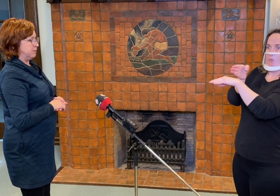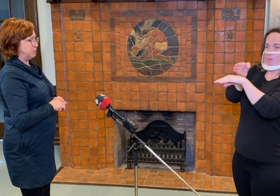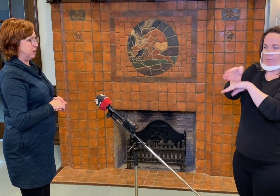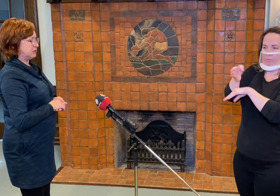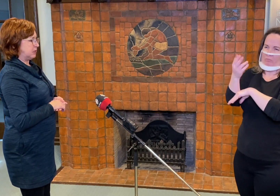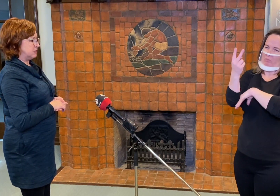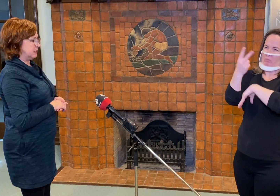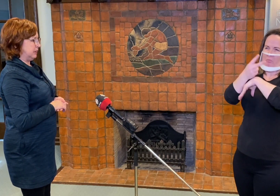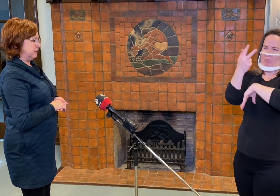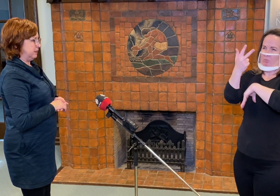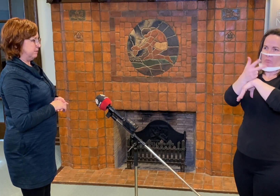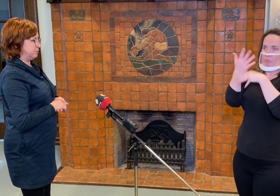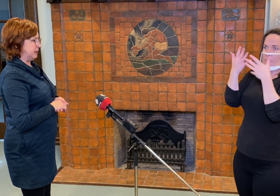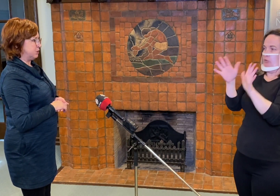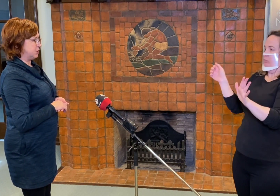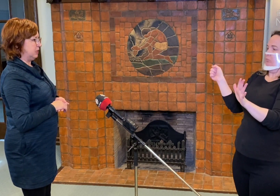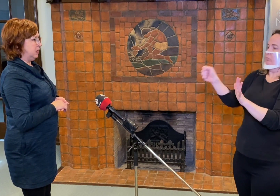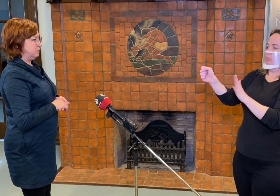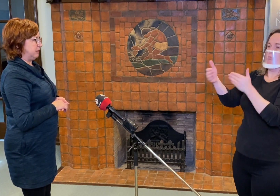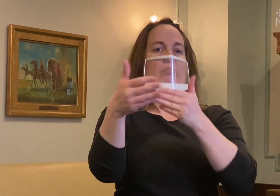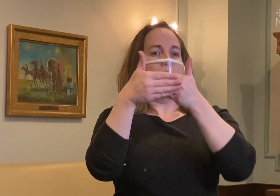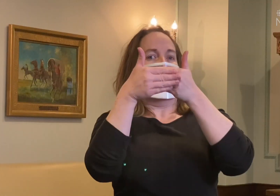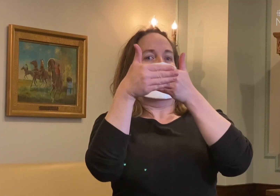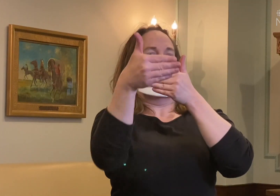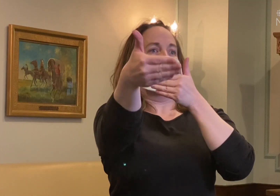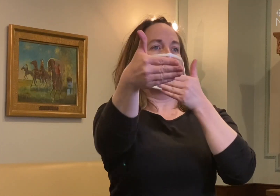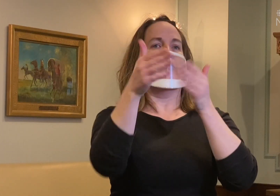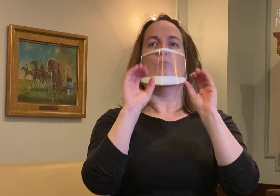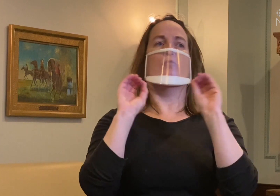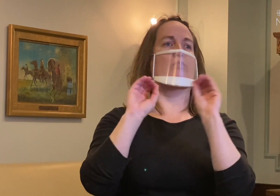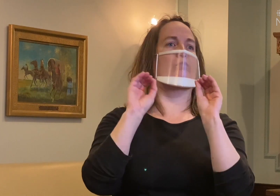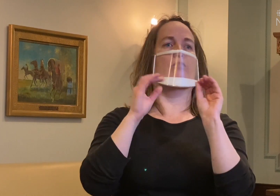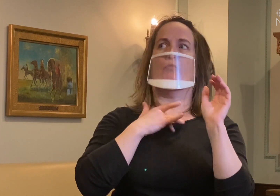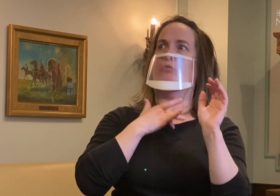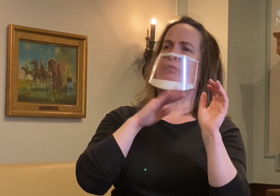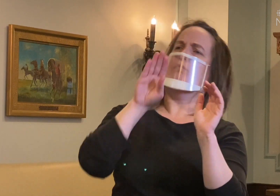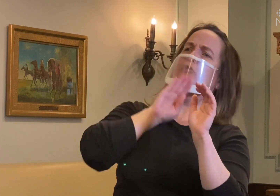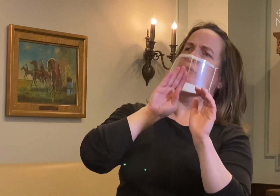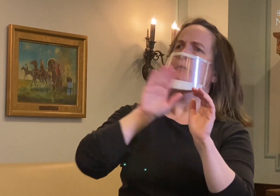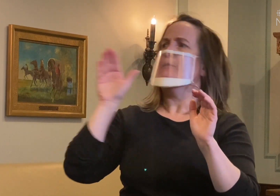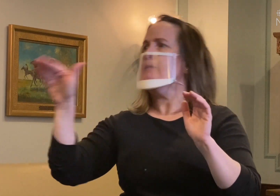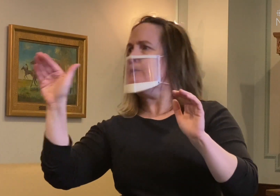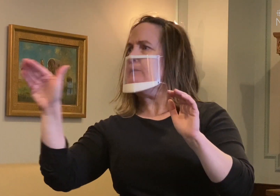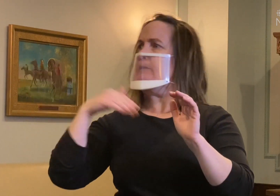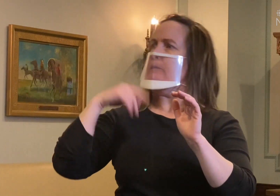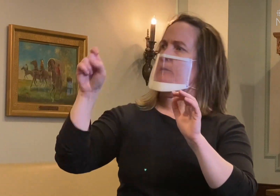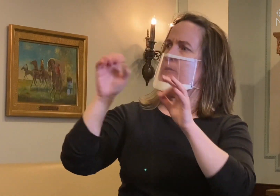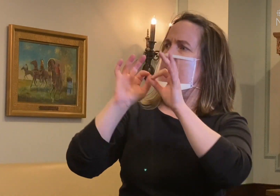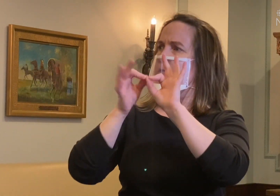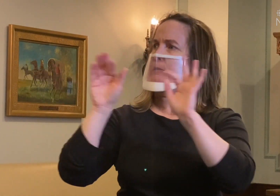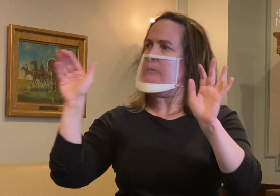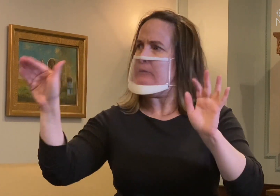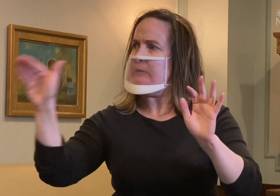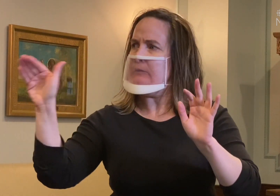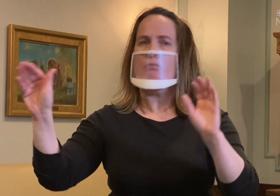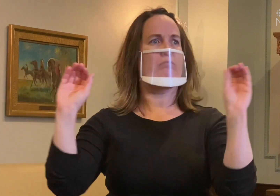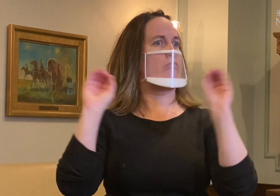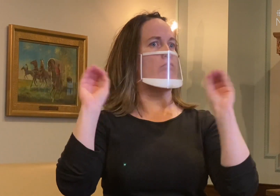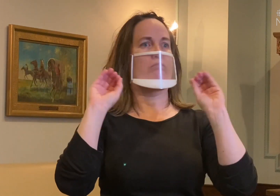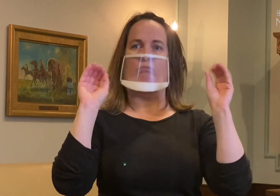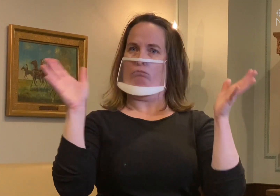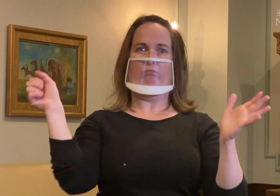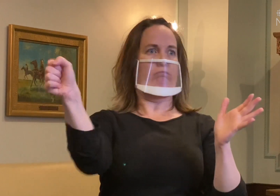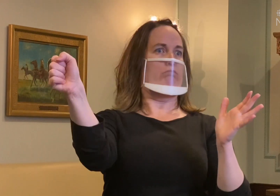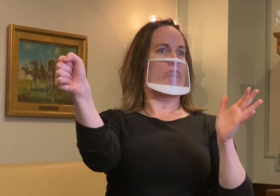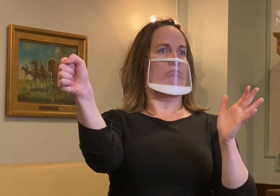anxiety surrounding those first few days. Now we are right up to date with everybody else. The frustration is gone. We